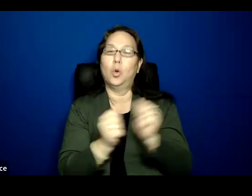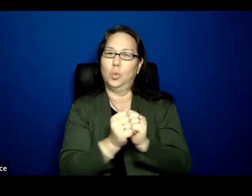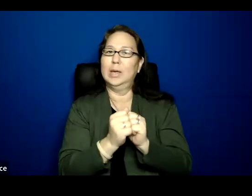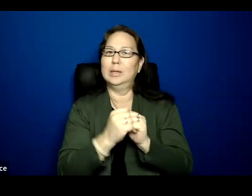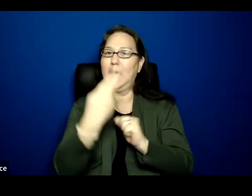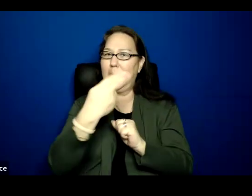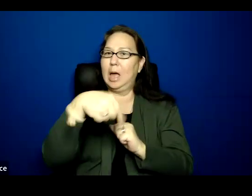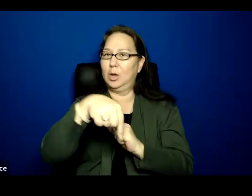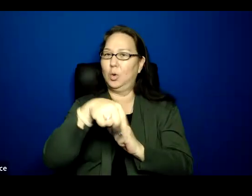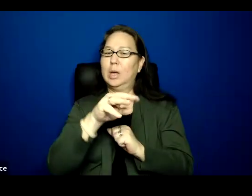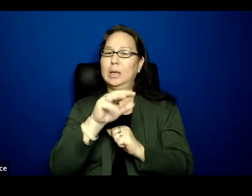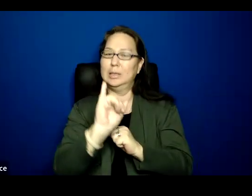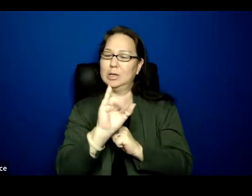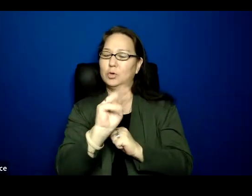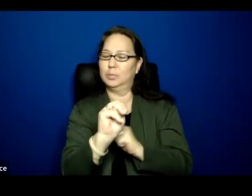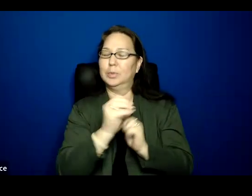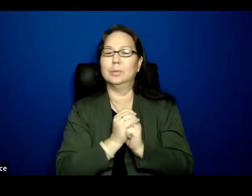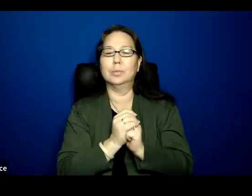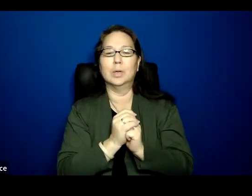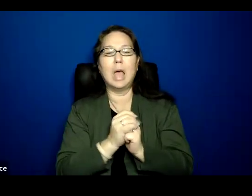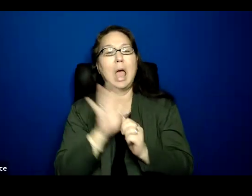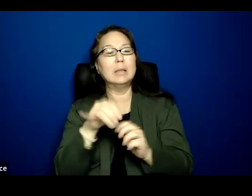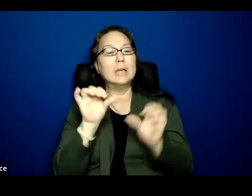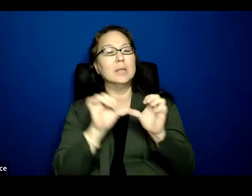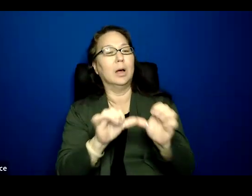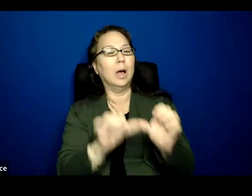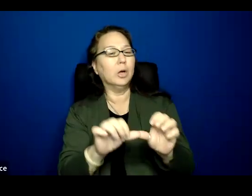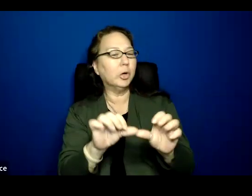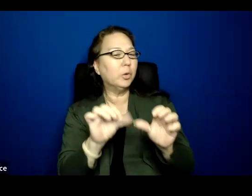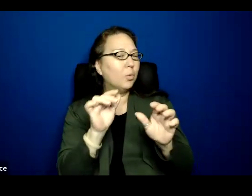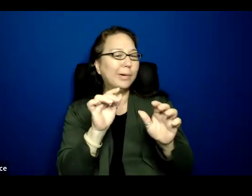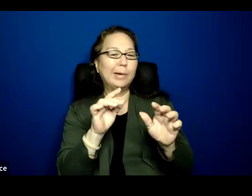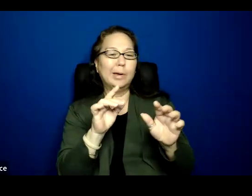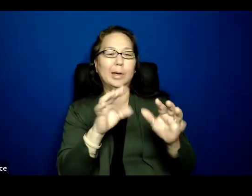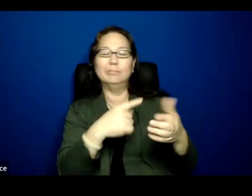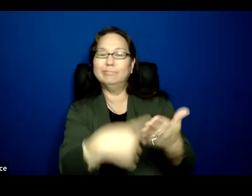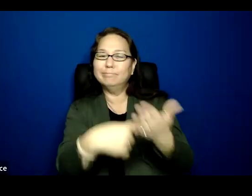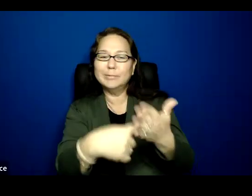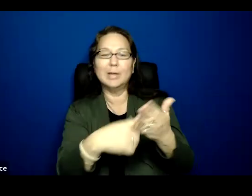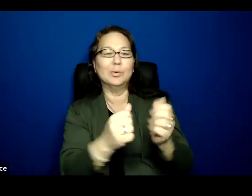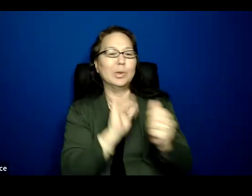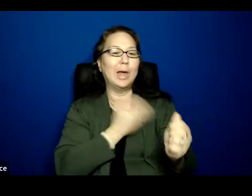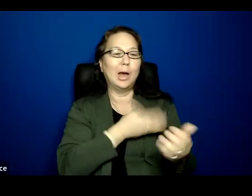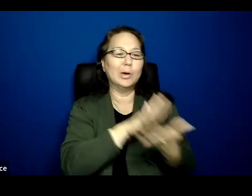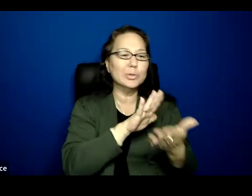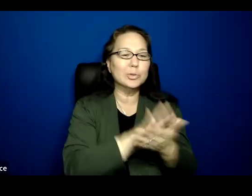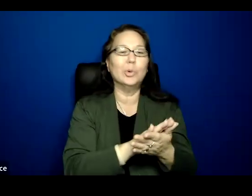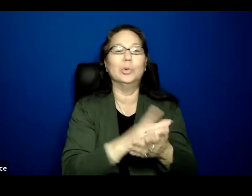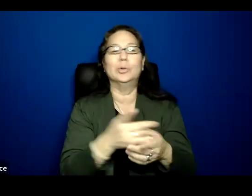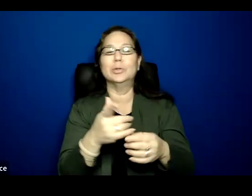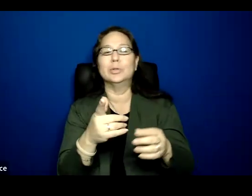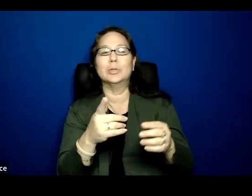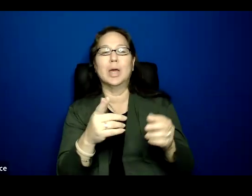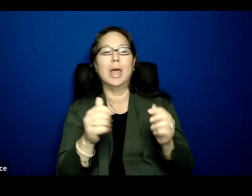will continue collaboratively with our schools, supported by the inclusion educational coaches who provide direct coaching to